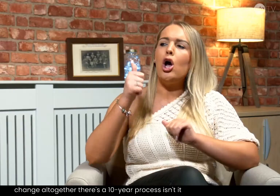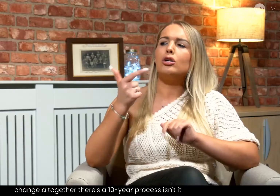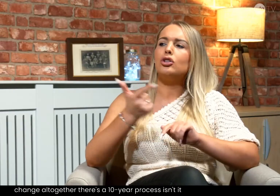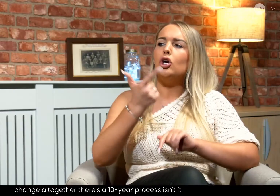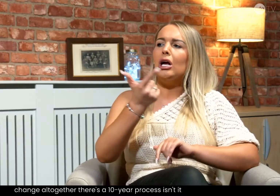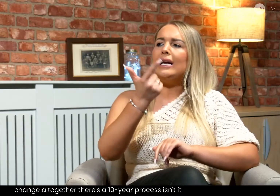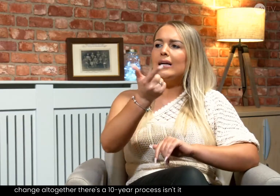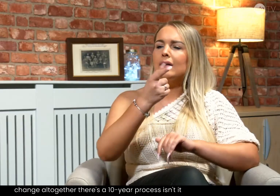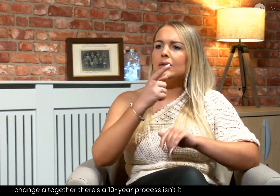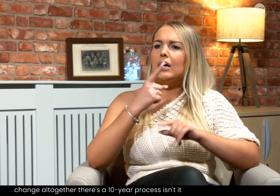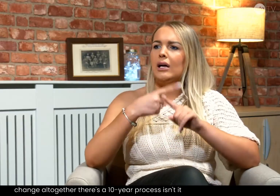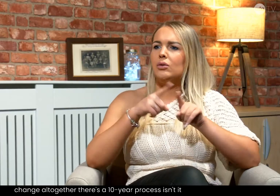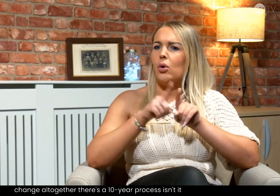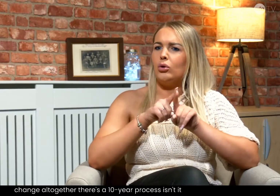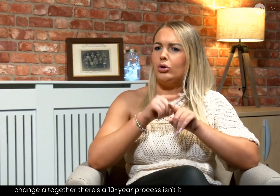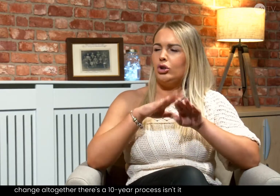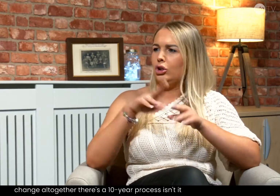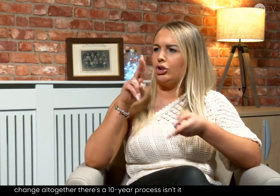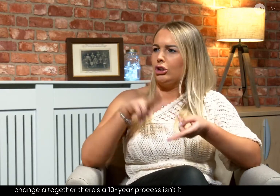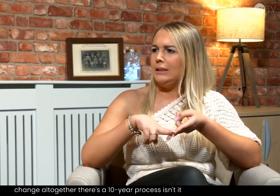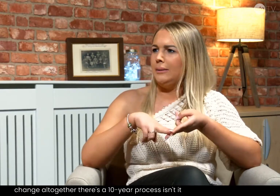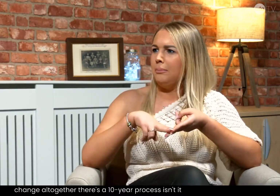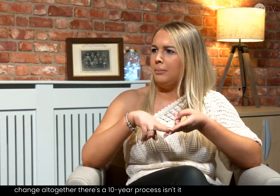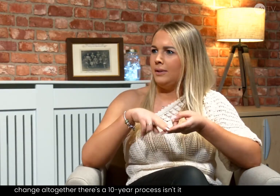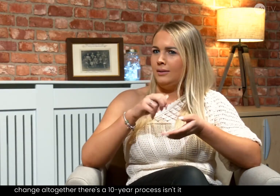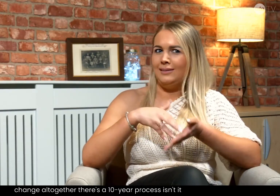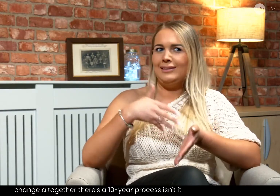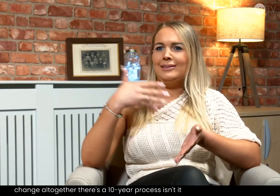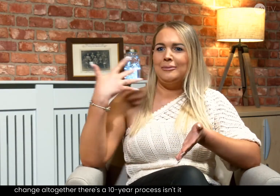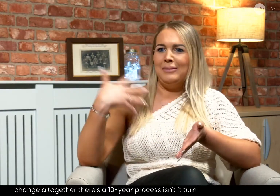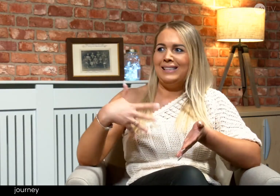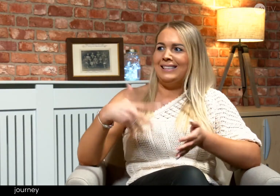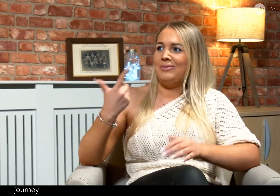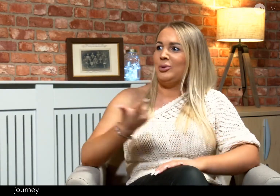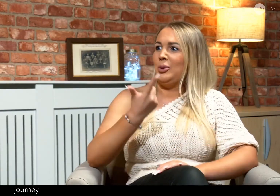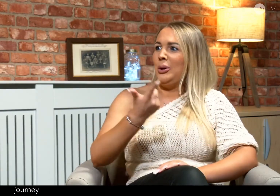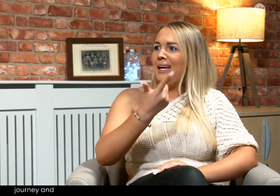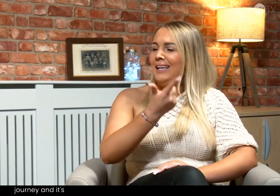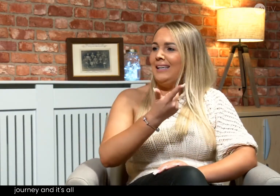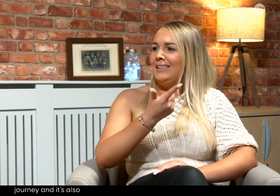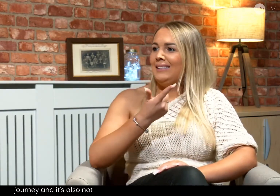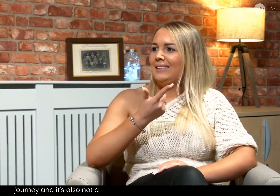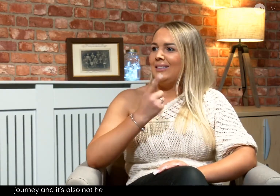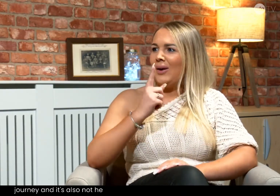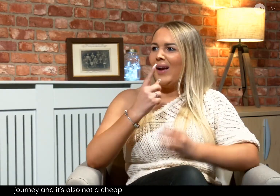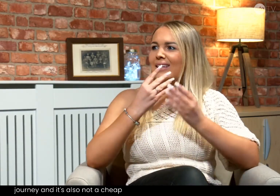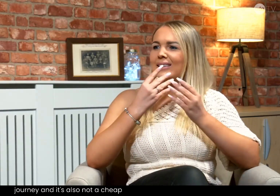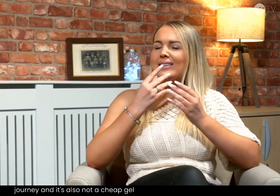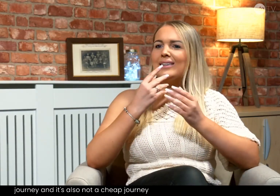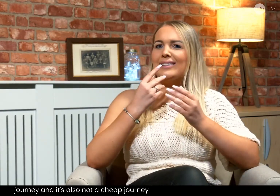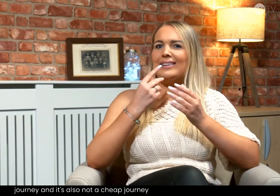on. It's a long journey, and it's also not a cheap journey. It's been ever so expensive.